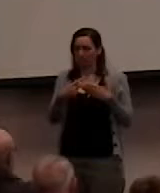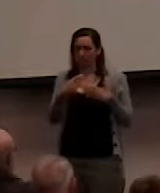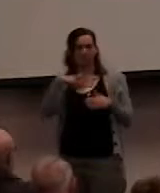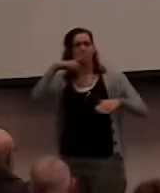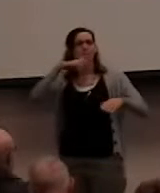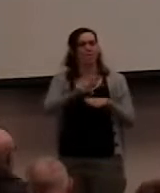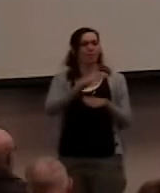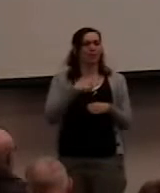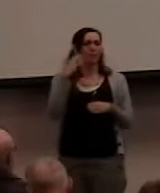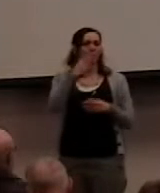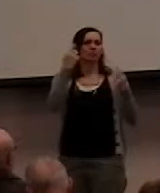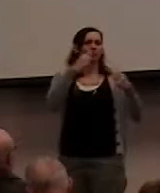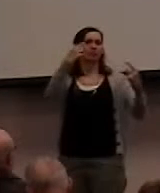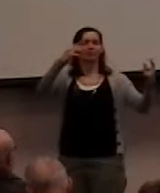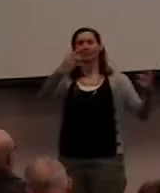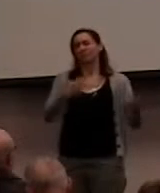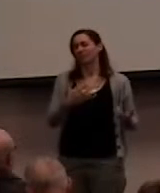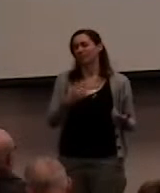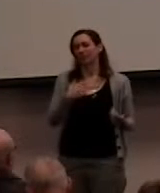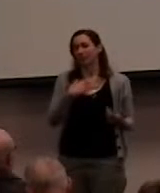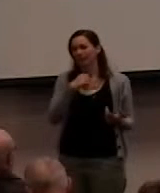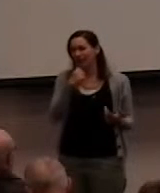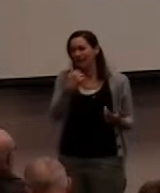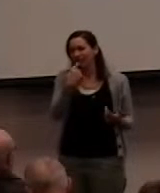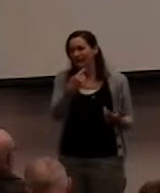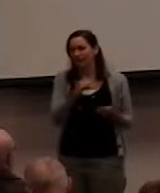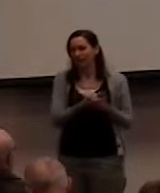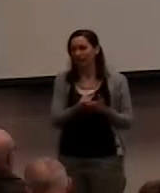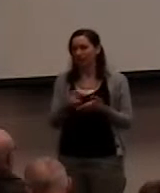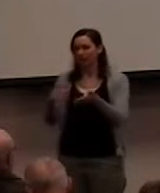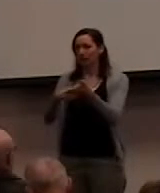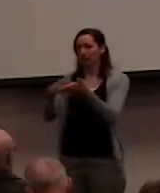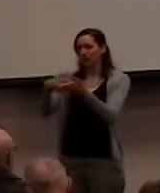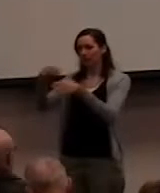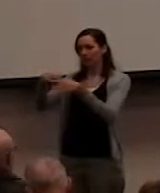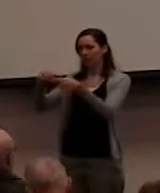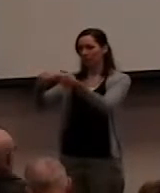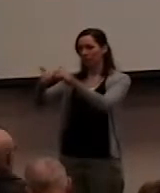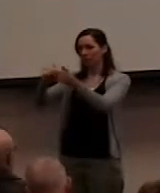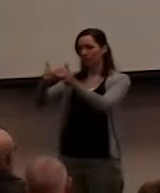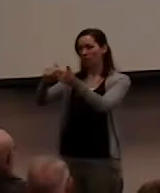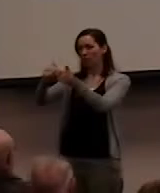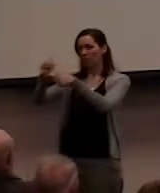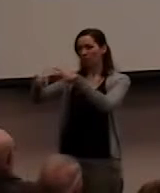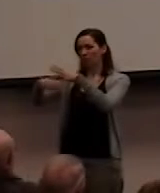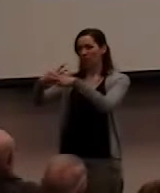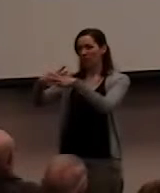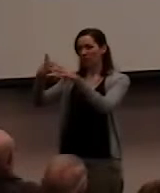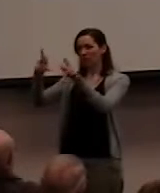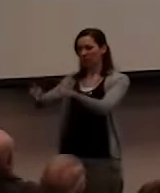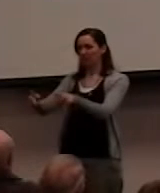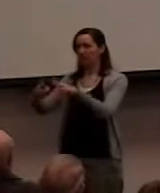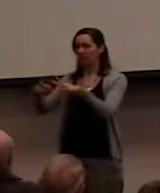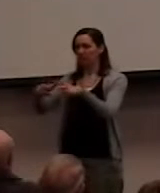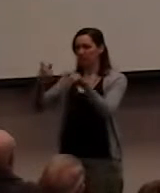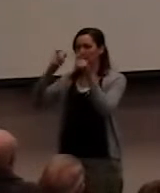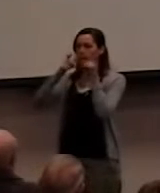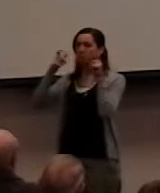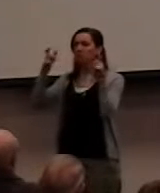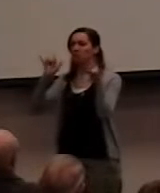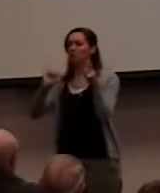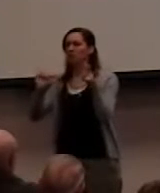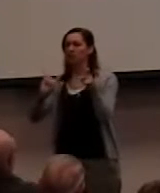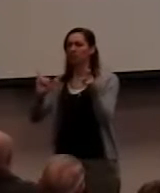success. Every now and again in the sports world, you hear somebody that gets a bit too full of himself and he starts